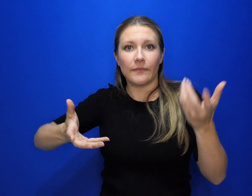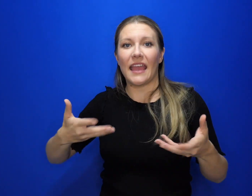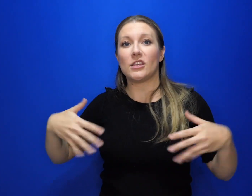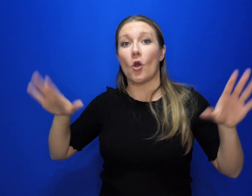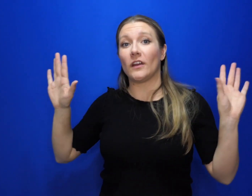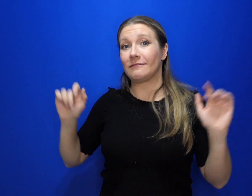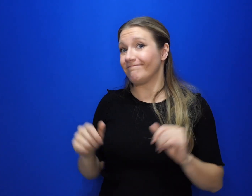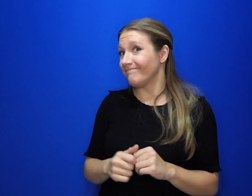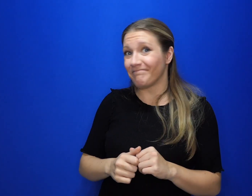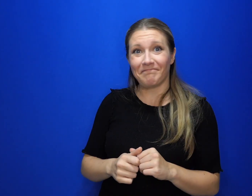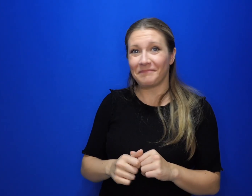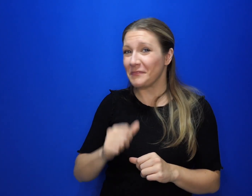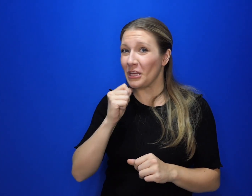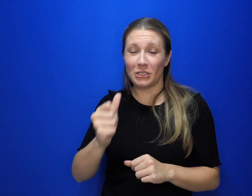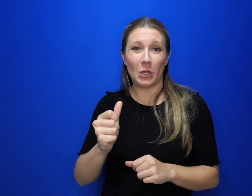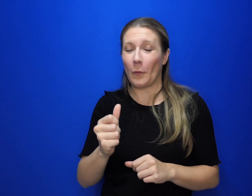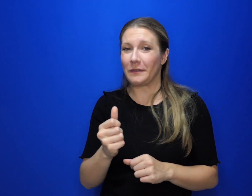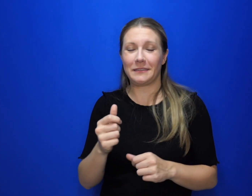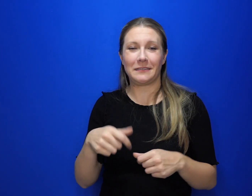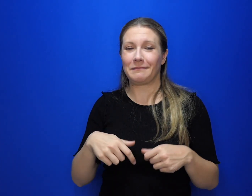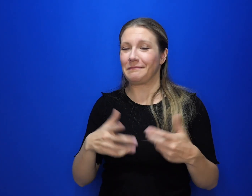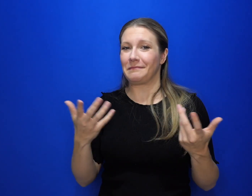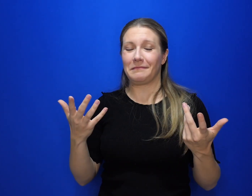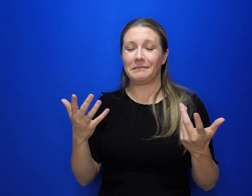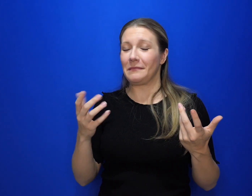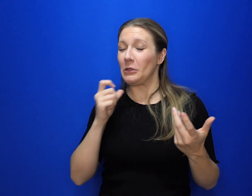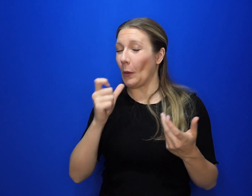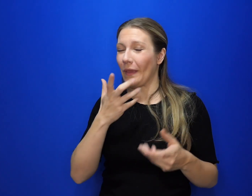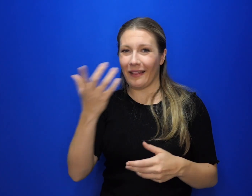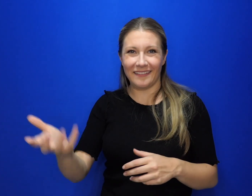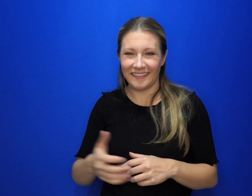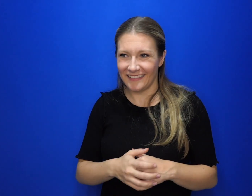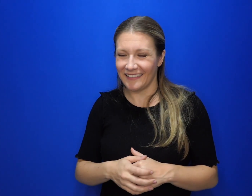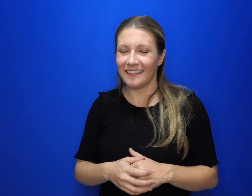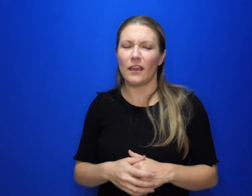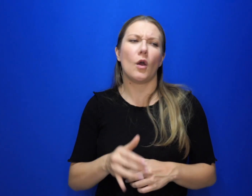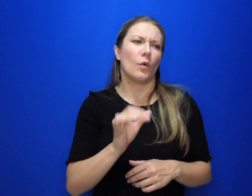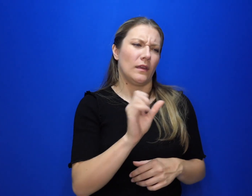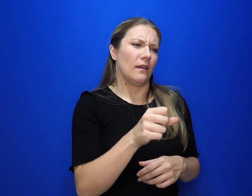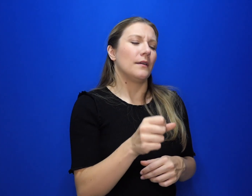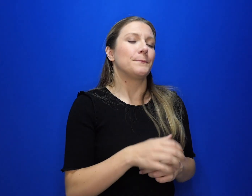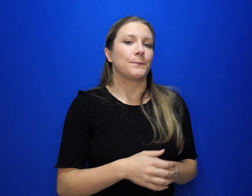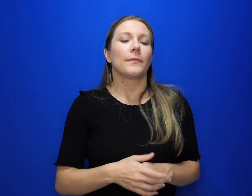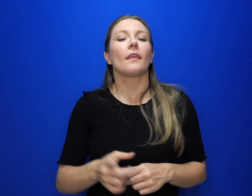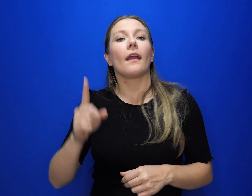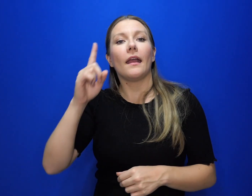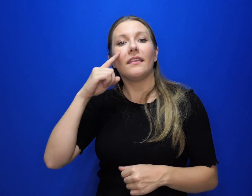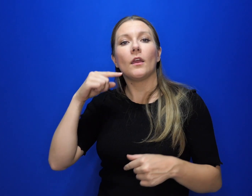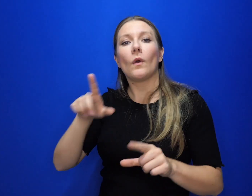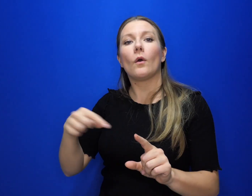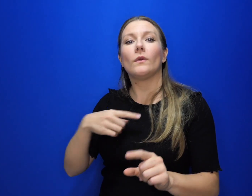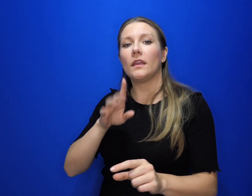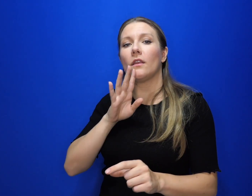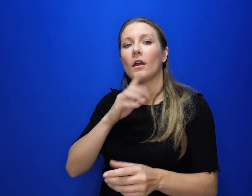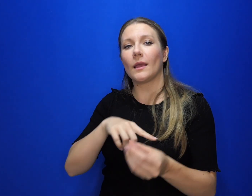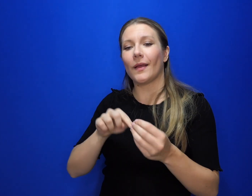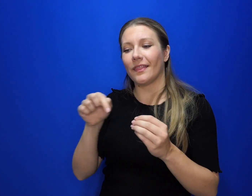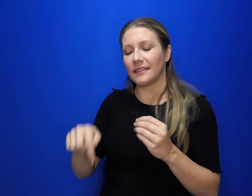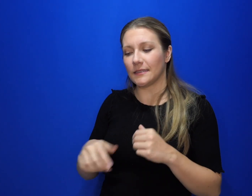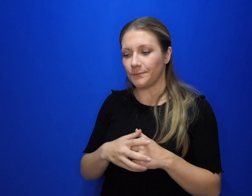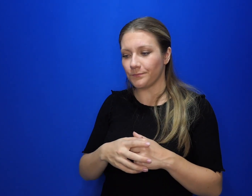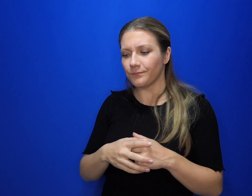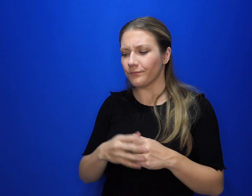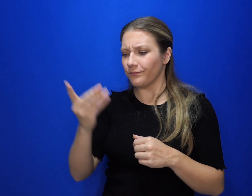don't lose yourself there. I think, you know, as we're talking about this, I wonder if